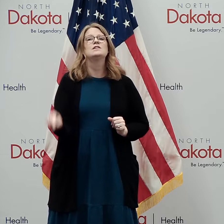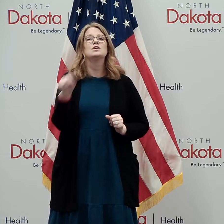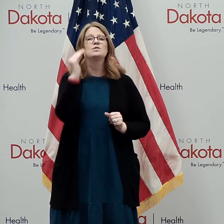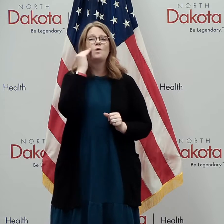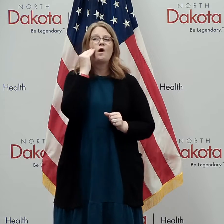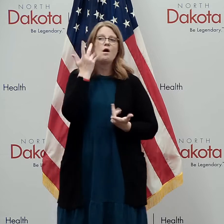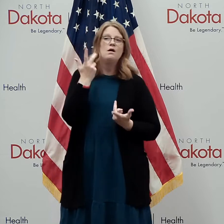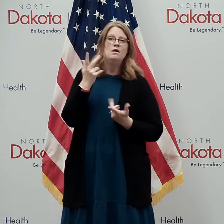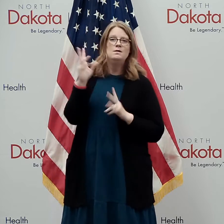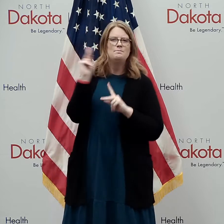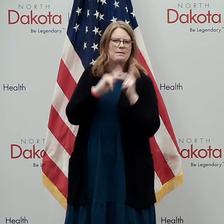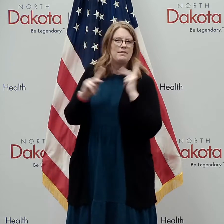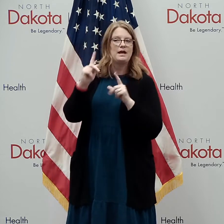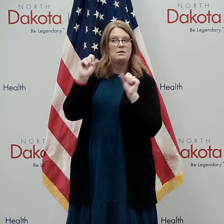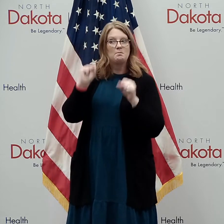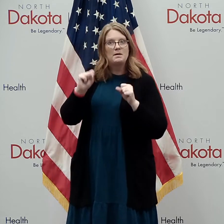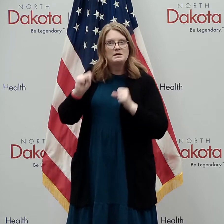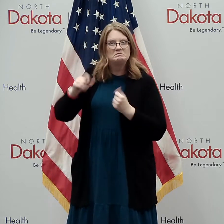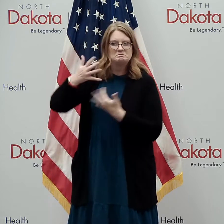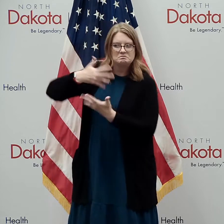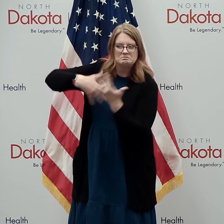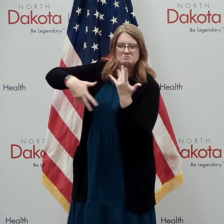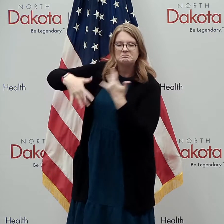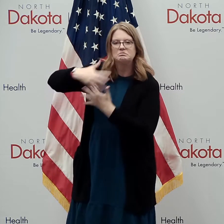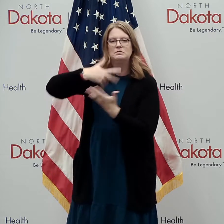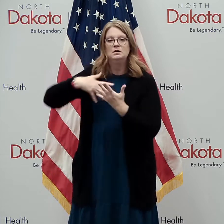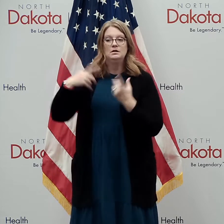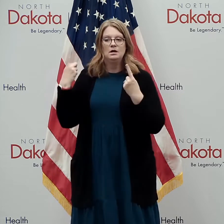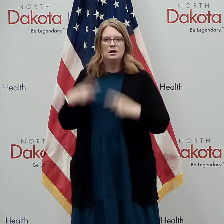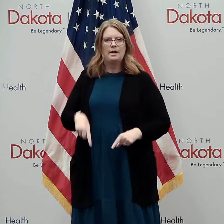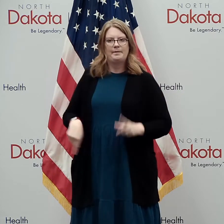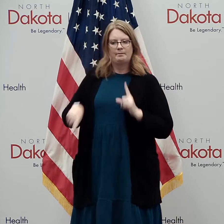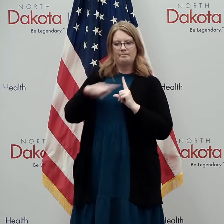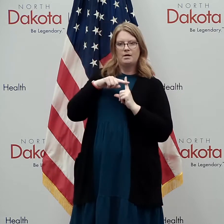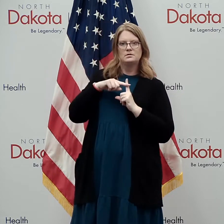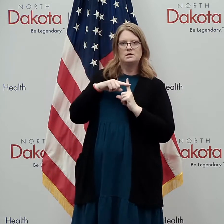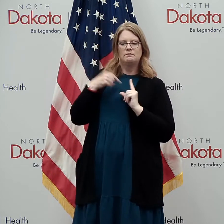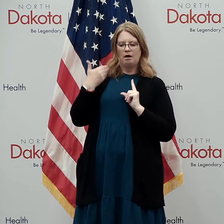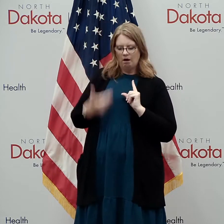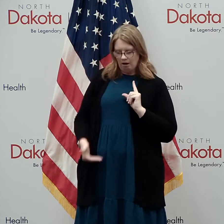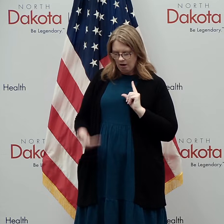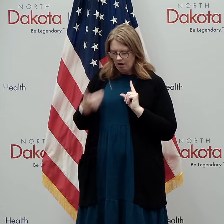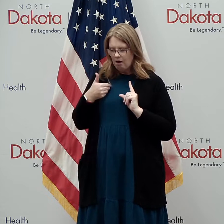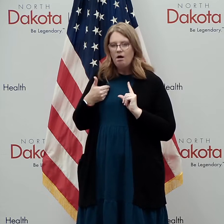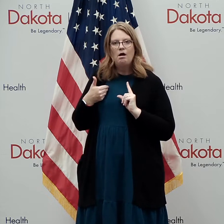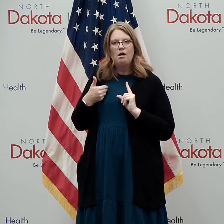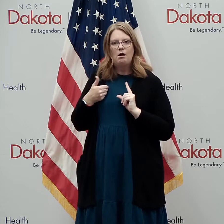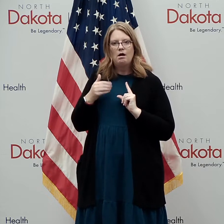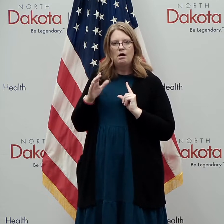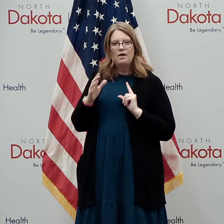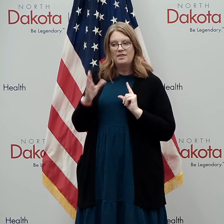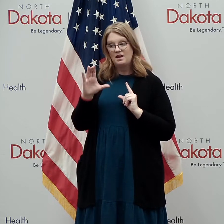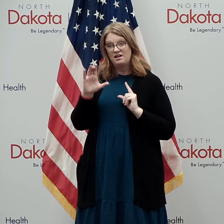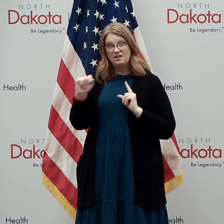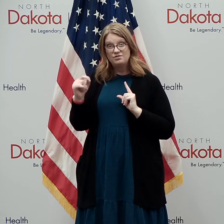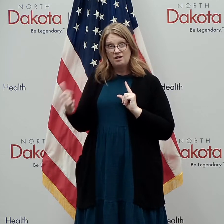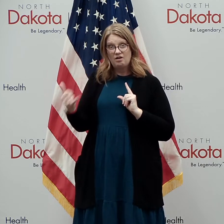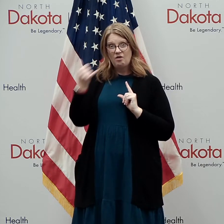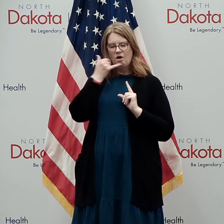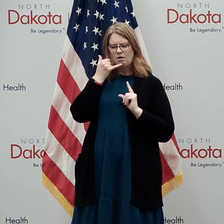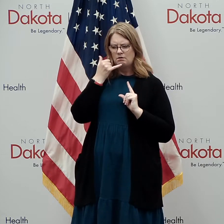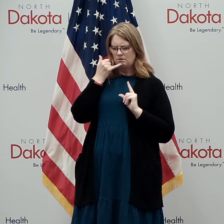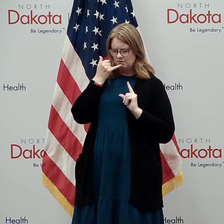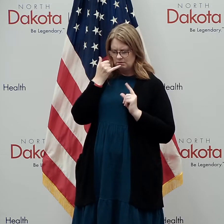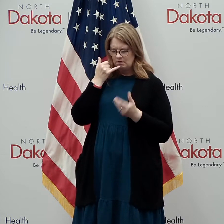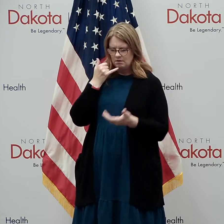in contact with. And certainly if you do become positive and are contacted by a contact tracer, the CARE-19 is really a tool for